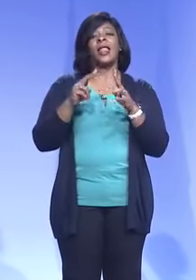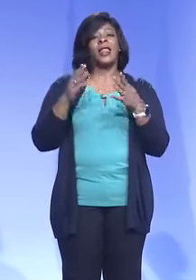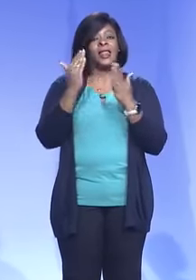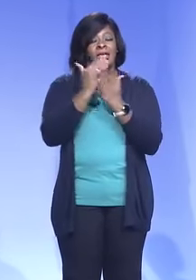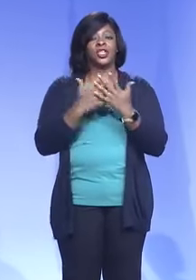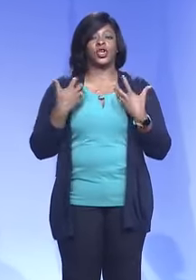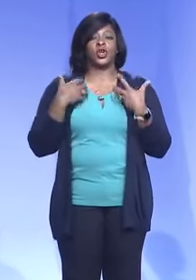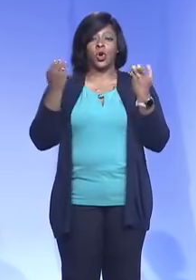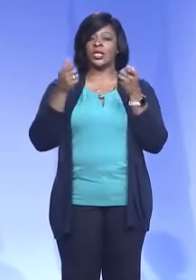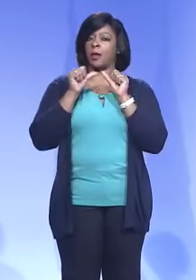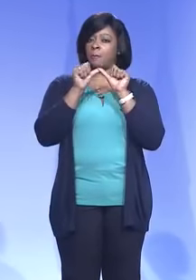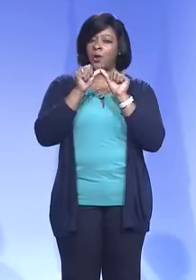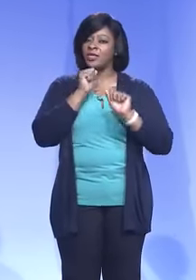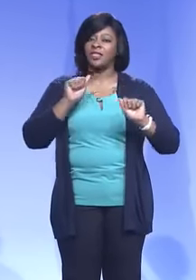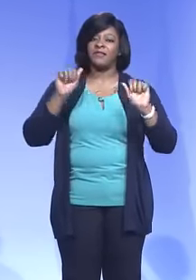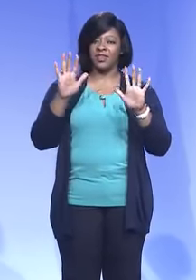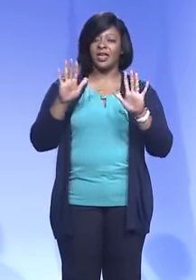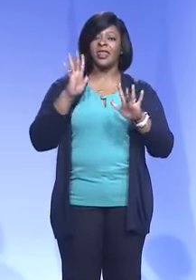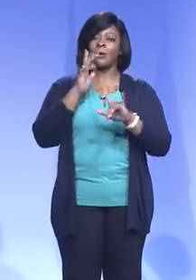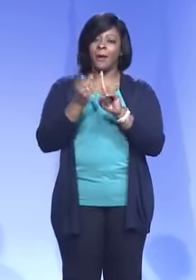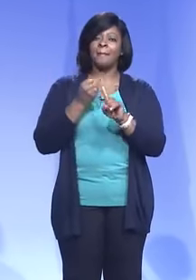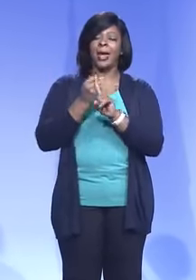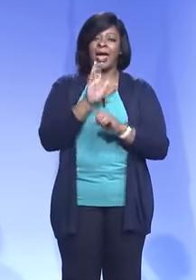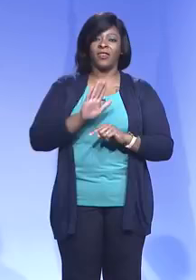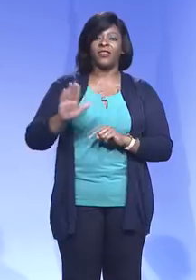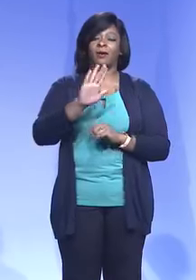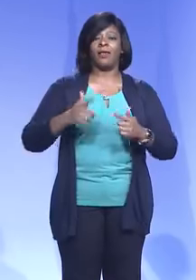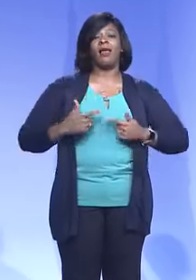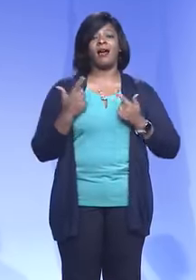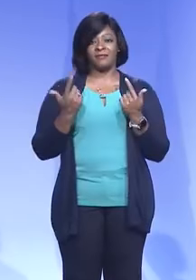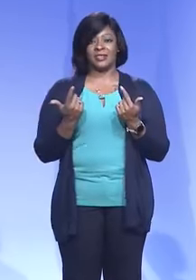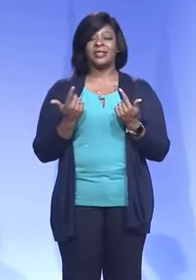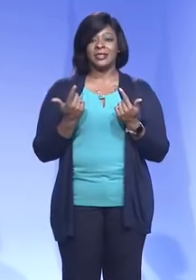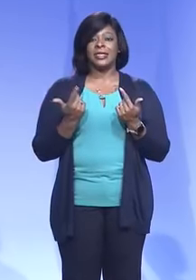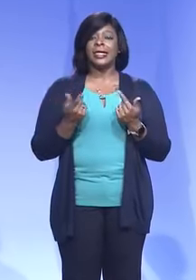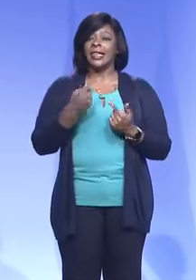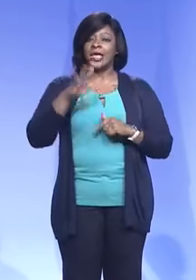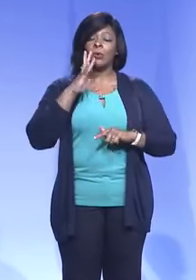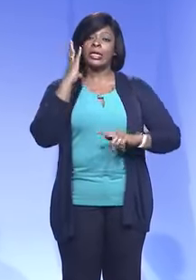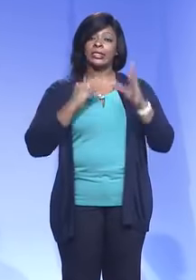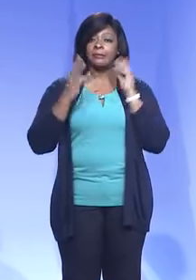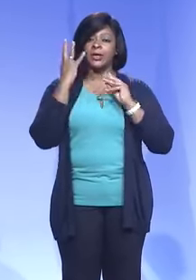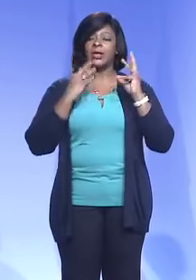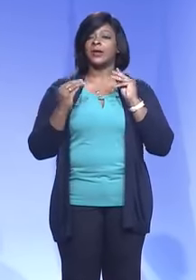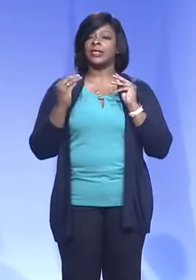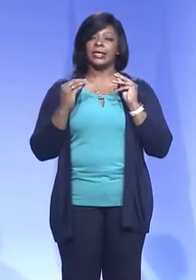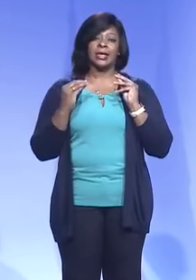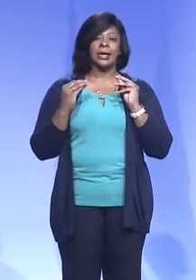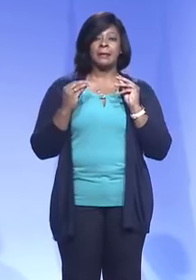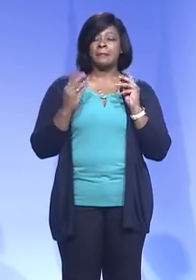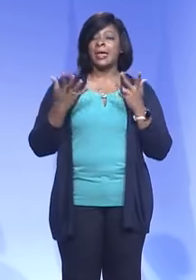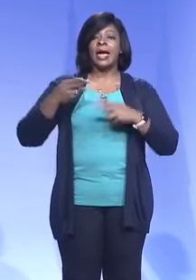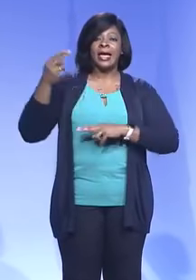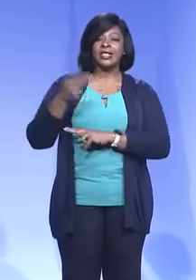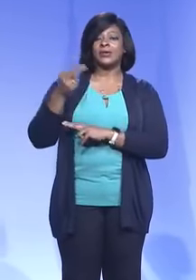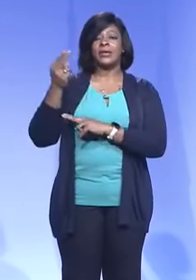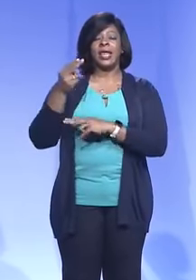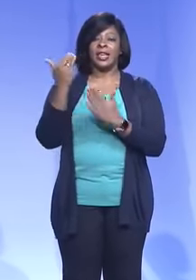and perseverance that will impact their lives. They will experience a